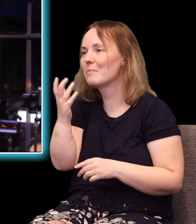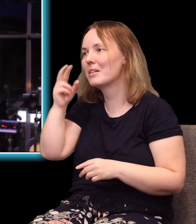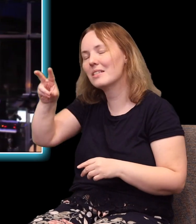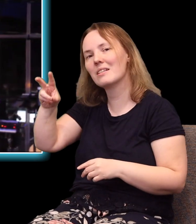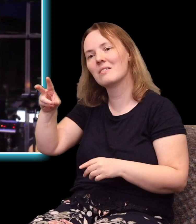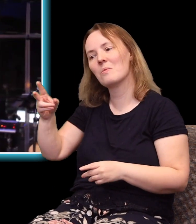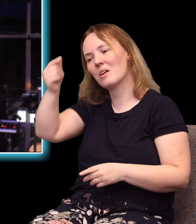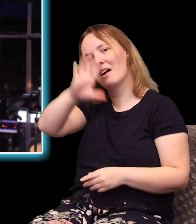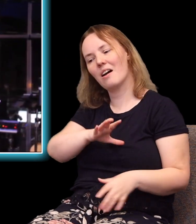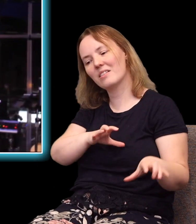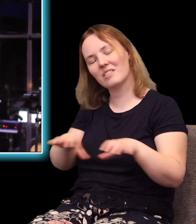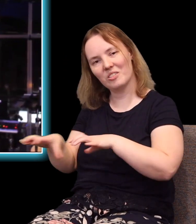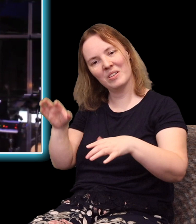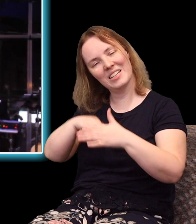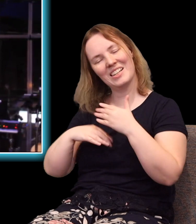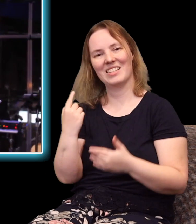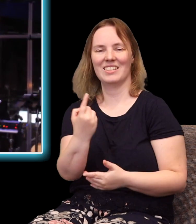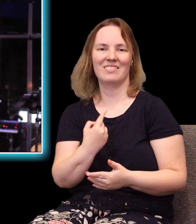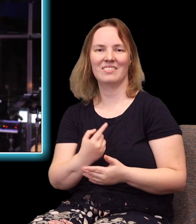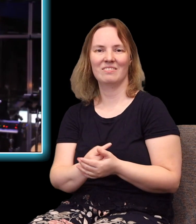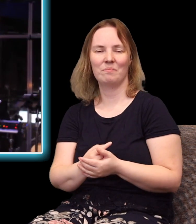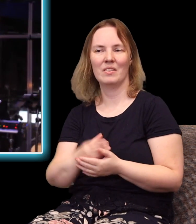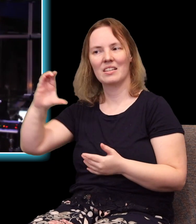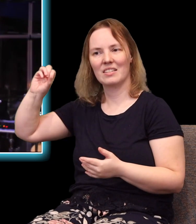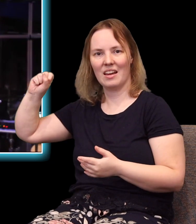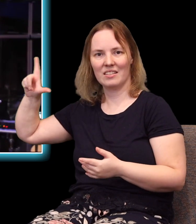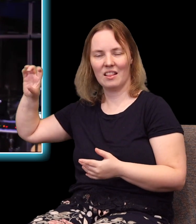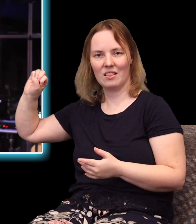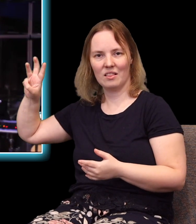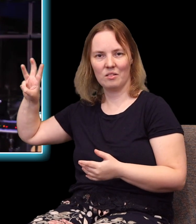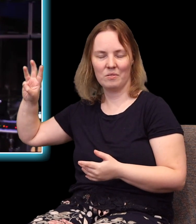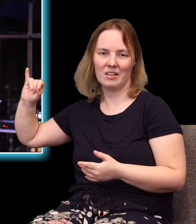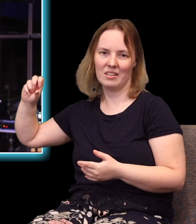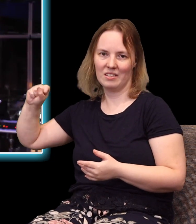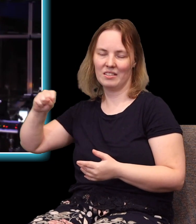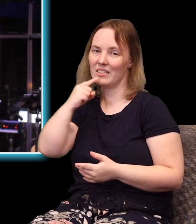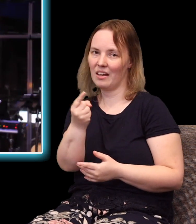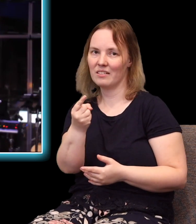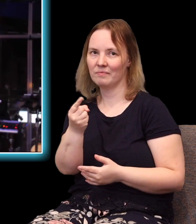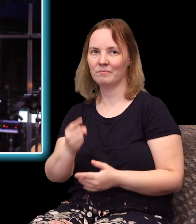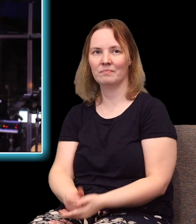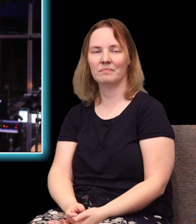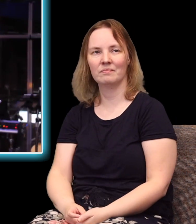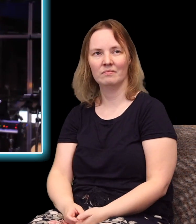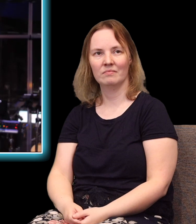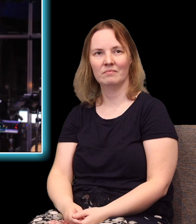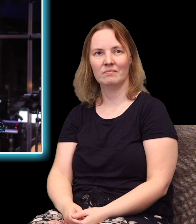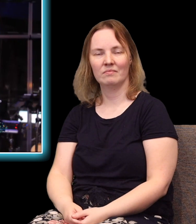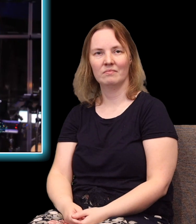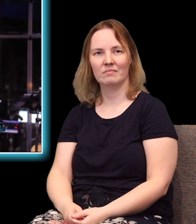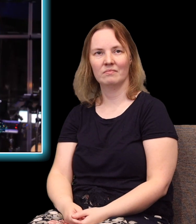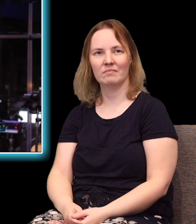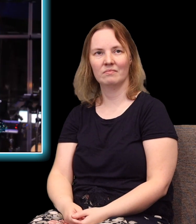us. I think C.S. Lewis really captured this concept when he wrote in a paper many years ago called The Weight of Glory. He said this: